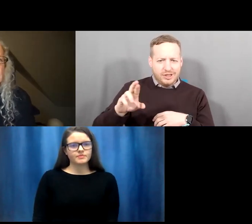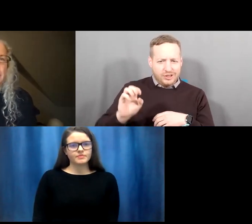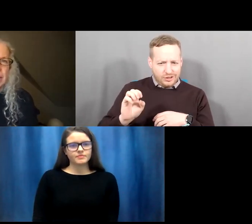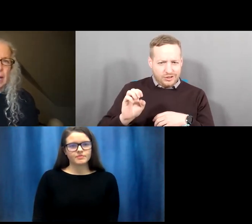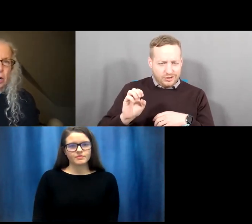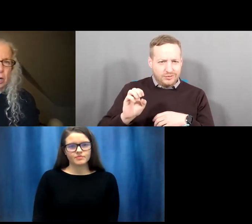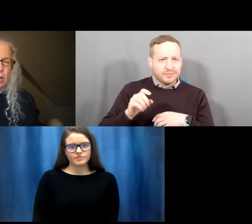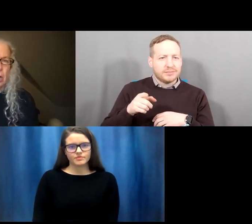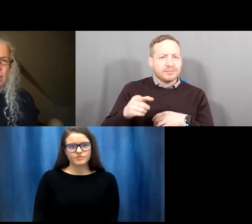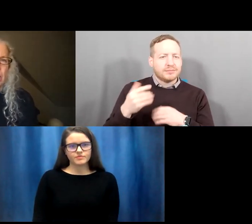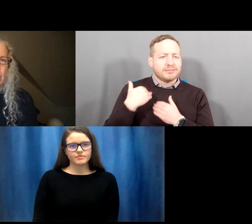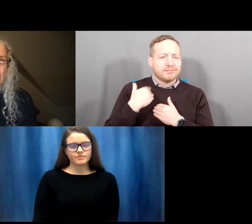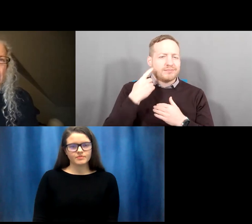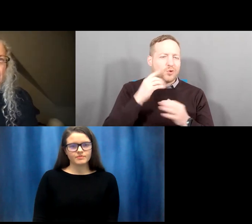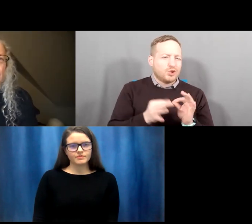Holly St. Pierre,